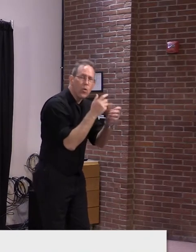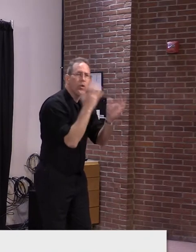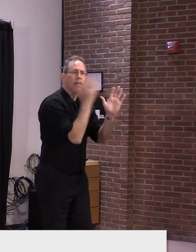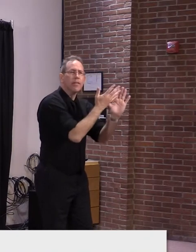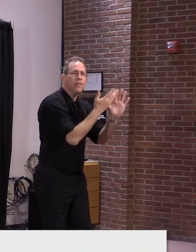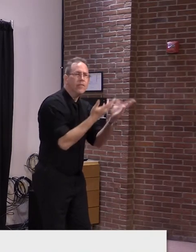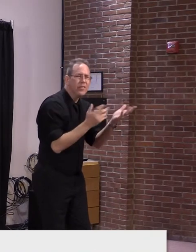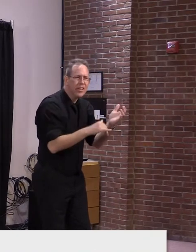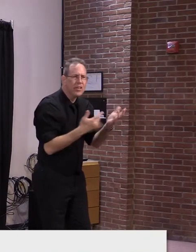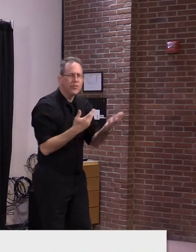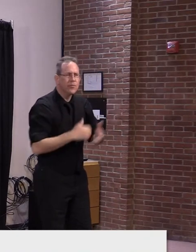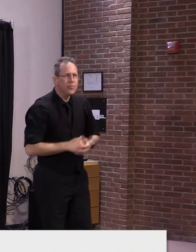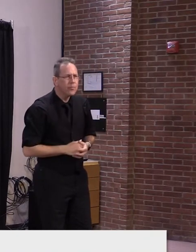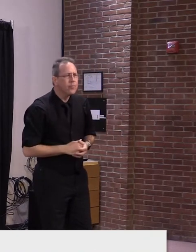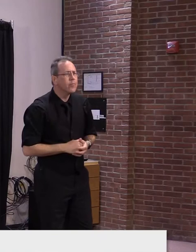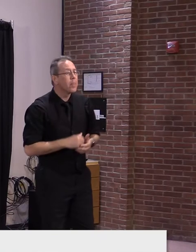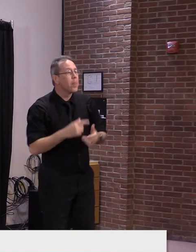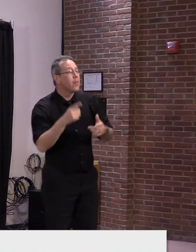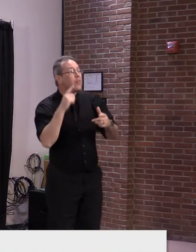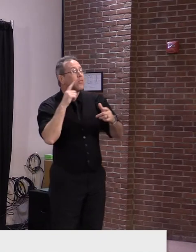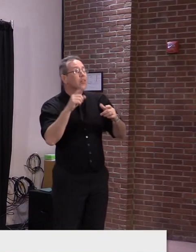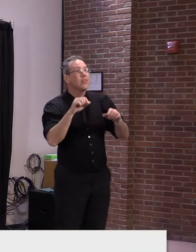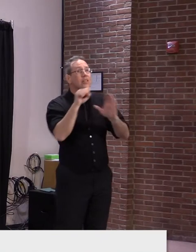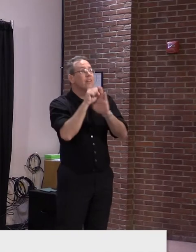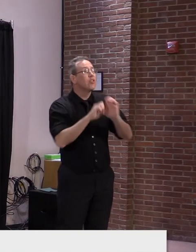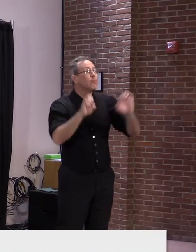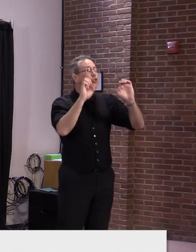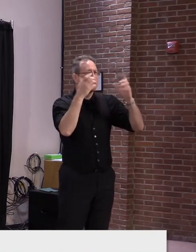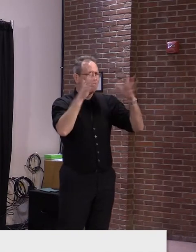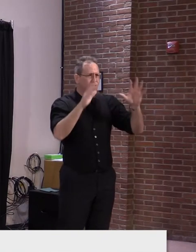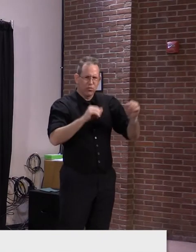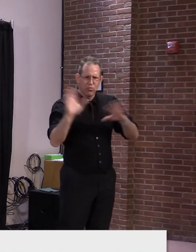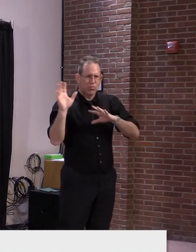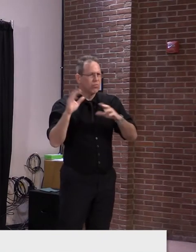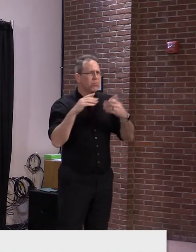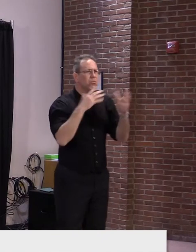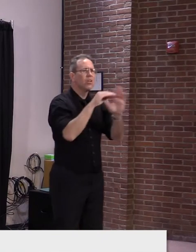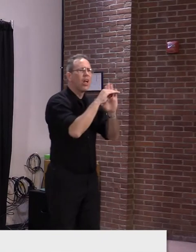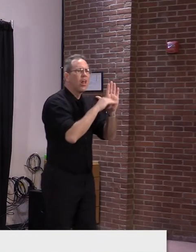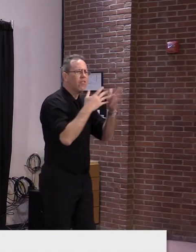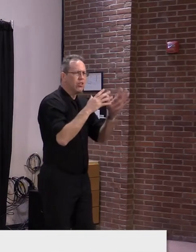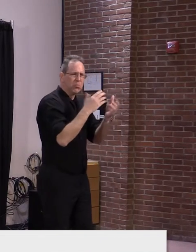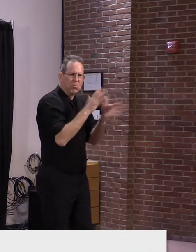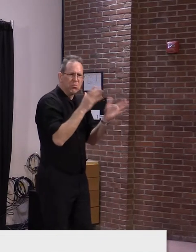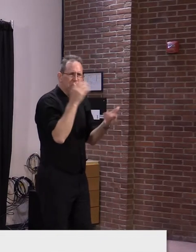mandates after the state of emergency lapsed.